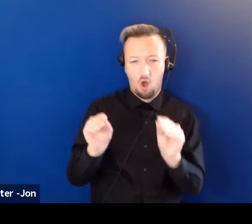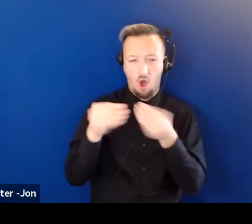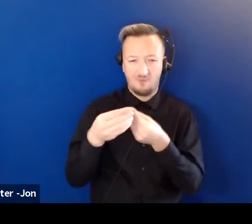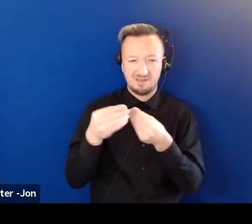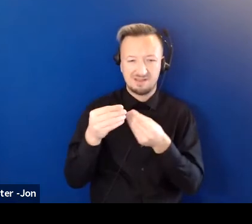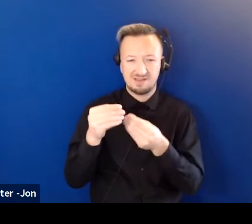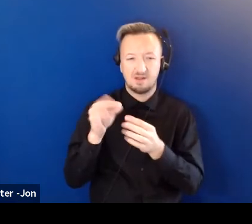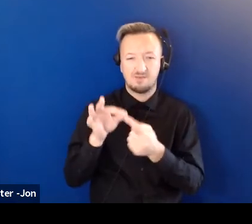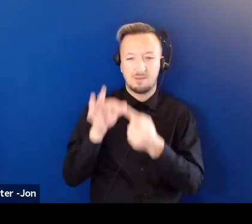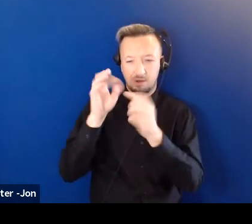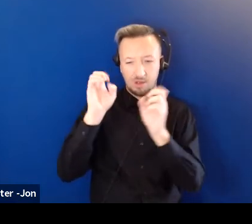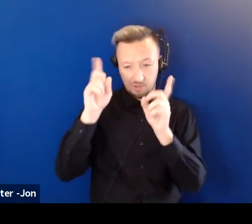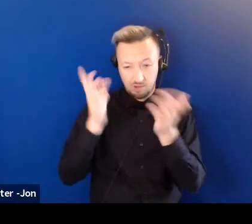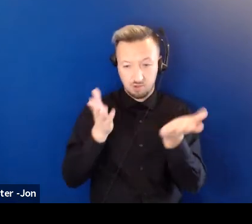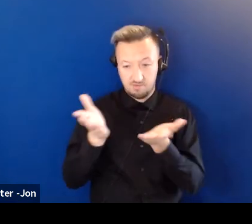Education Services,